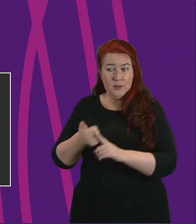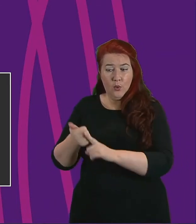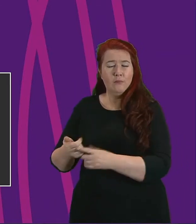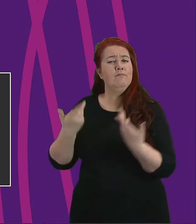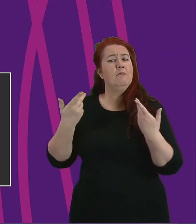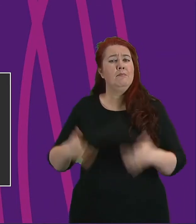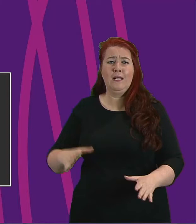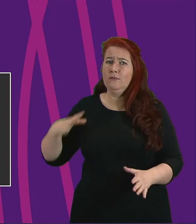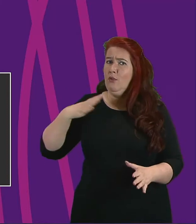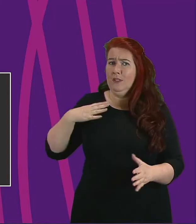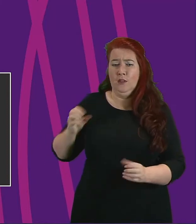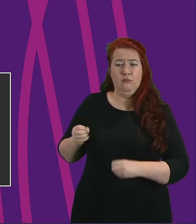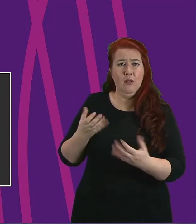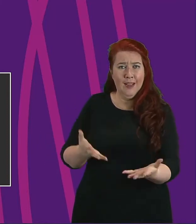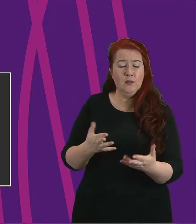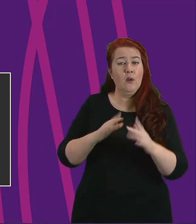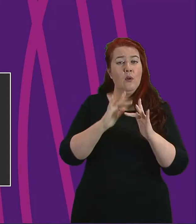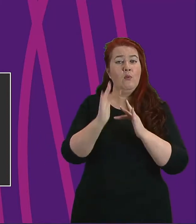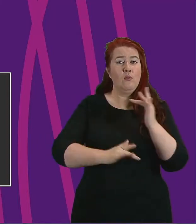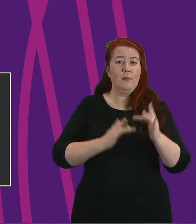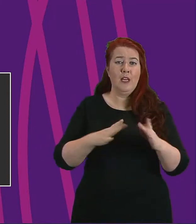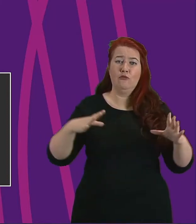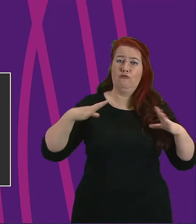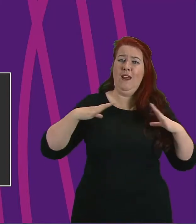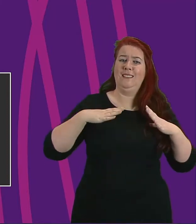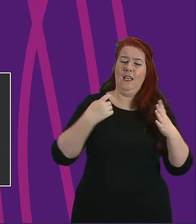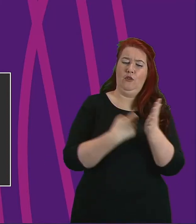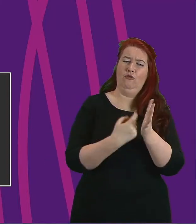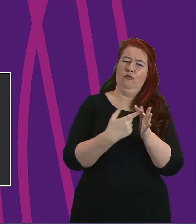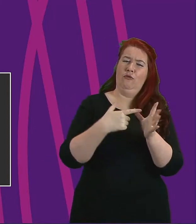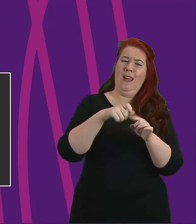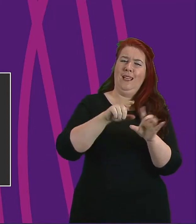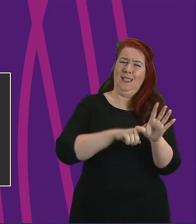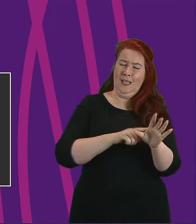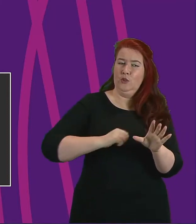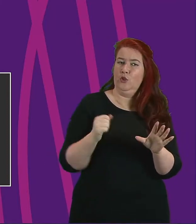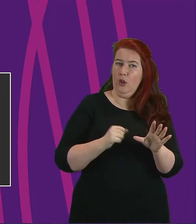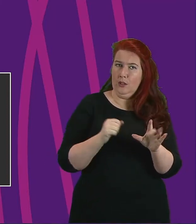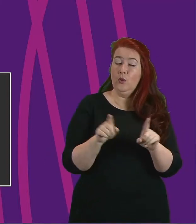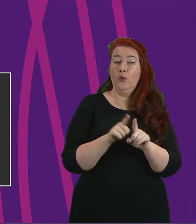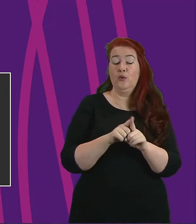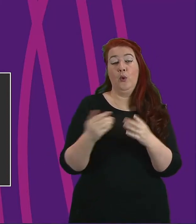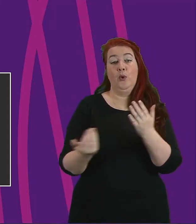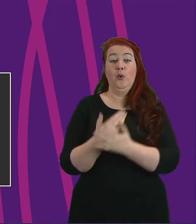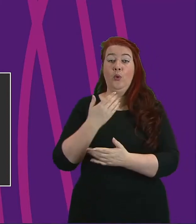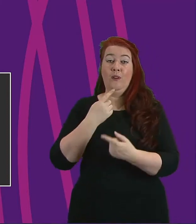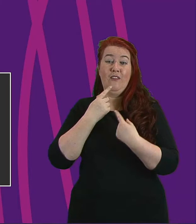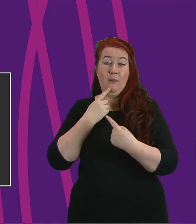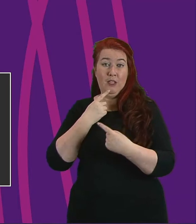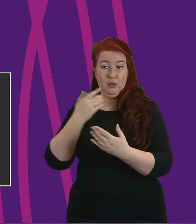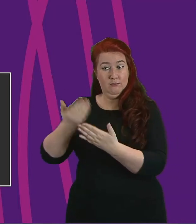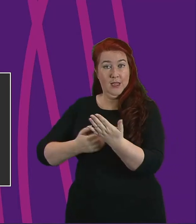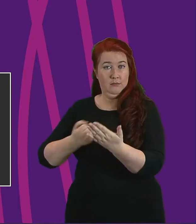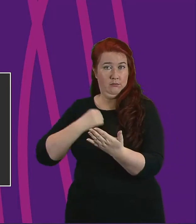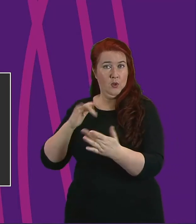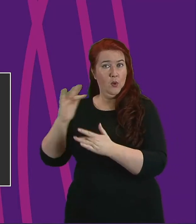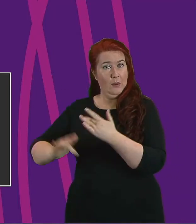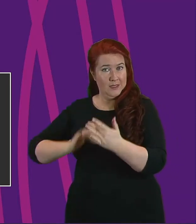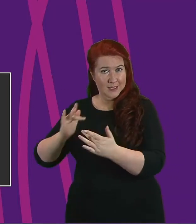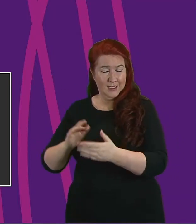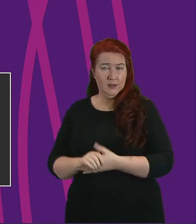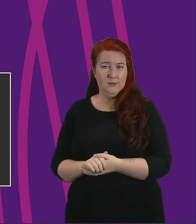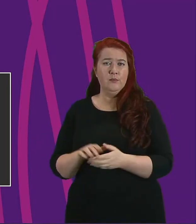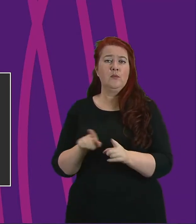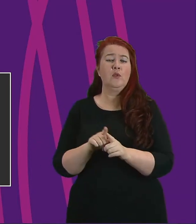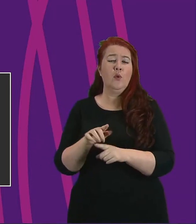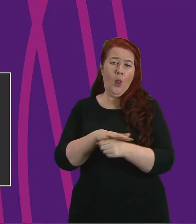information on both Ready Scotland and a new information page on mygov.scot. We've also worked with key partners, including local and